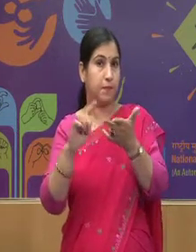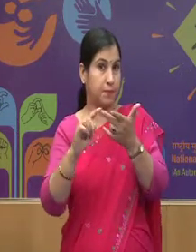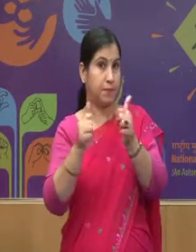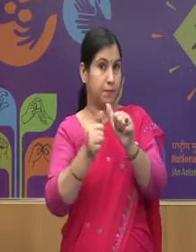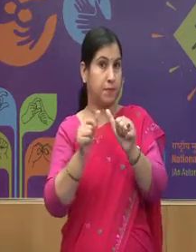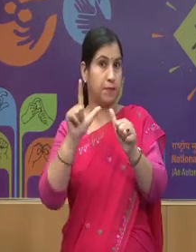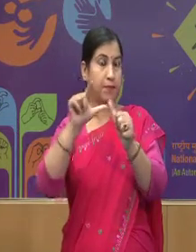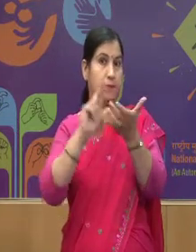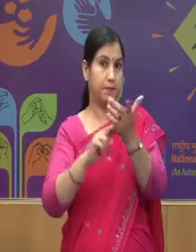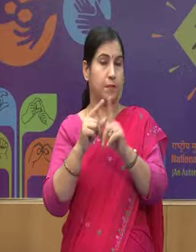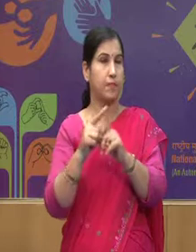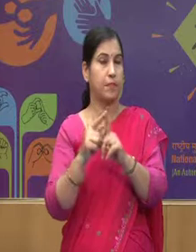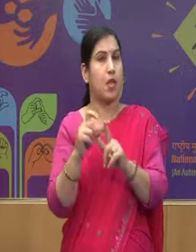known as Siam.